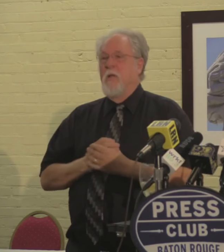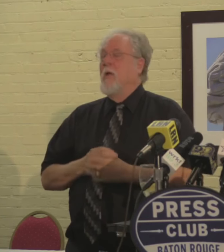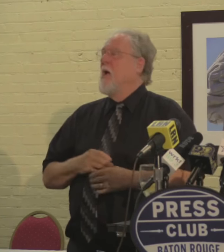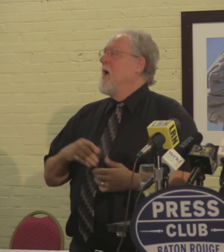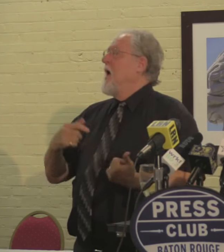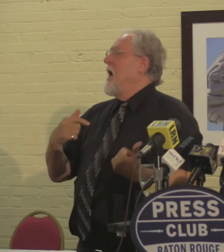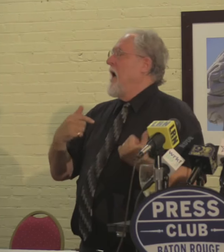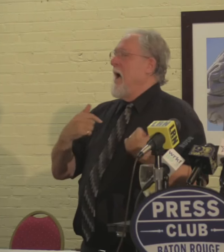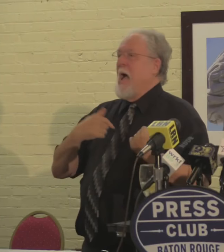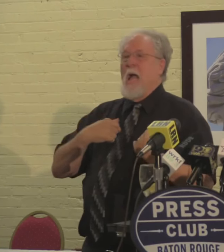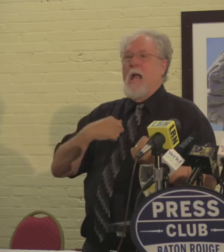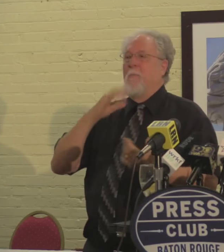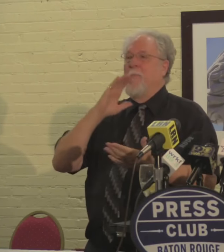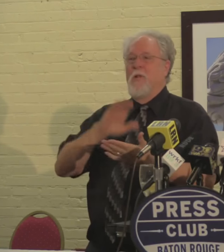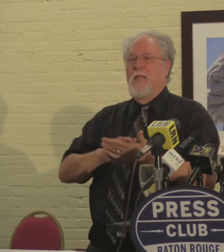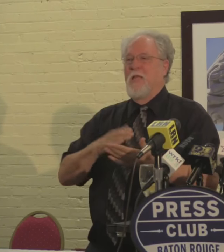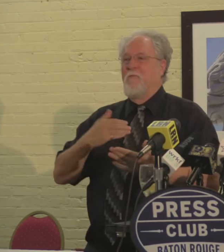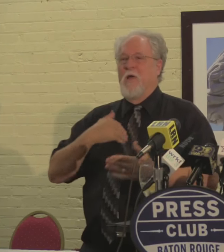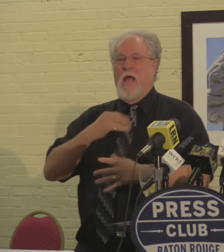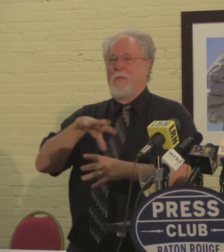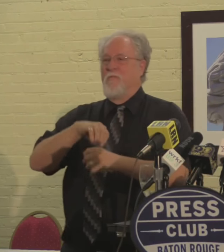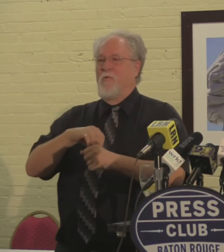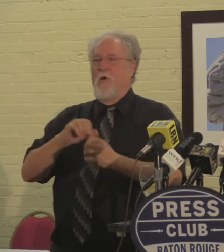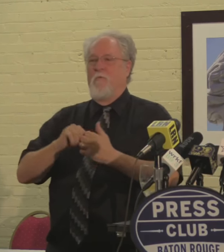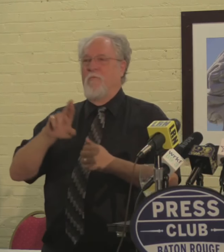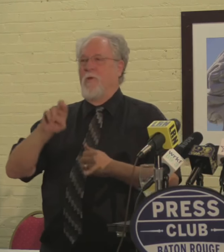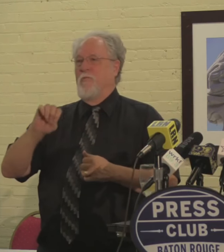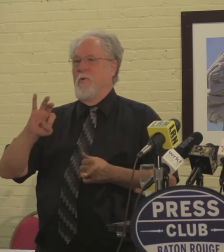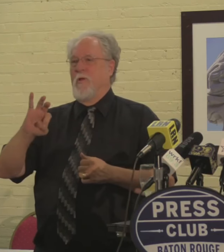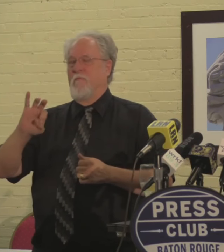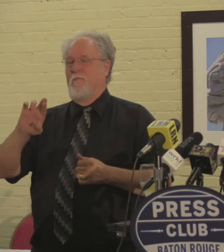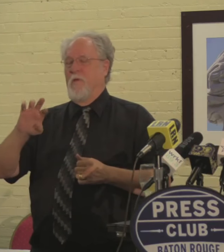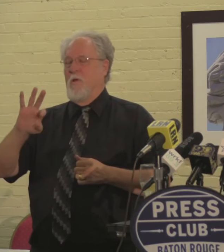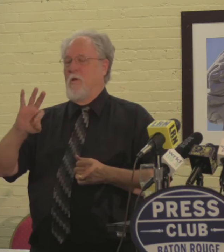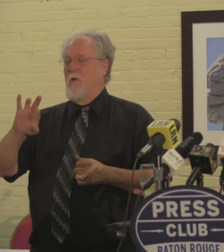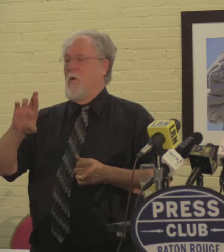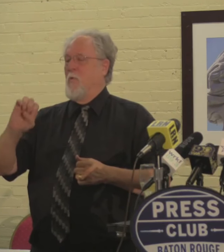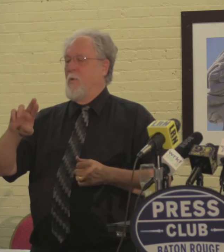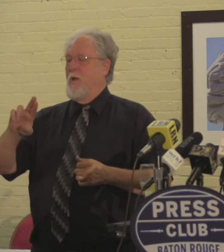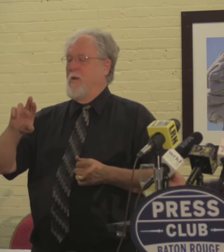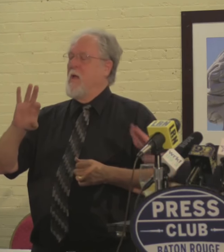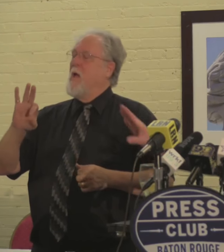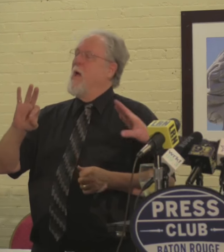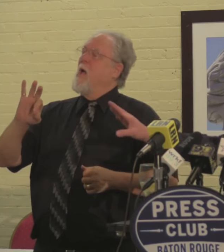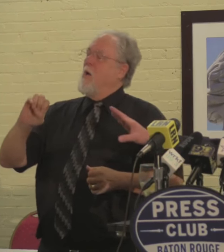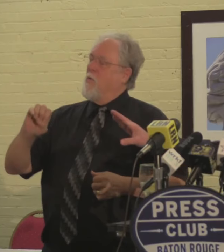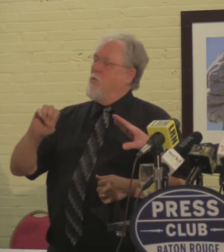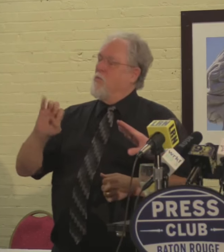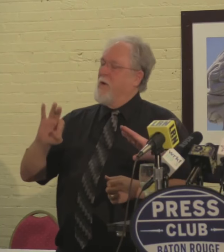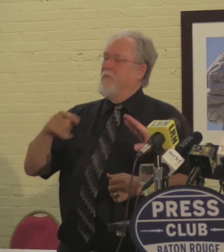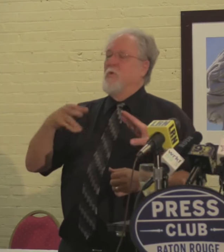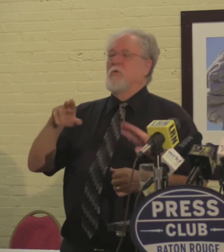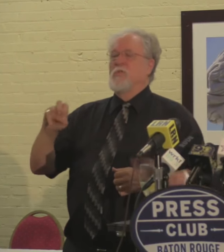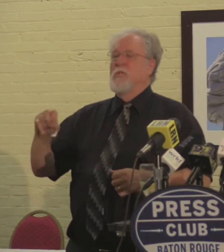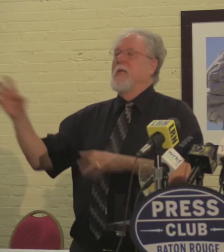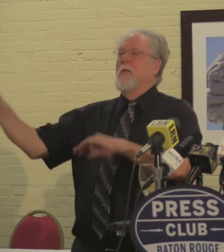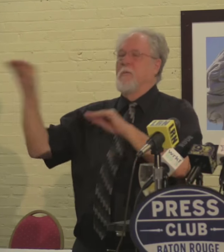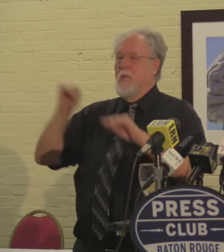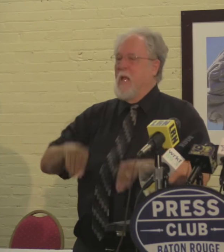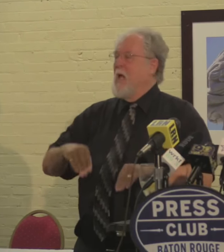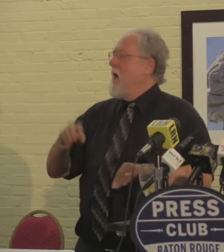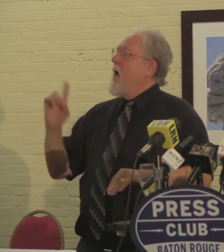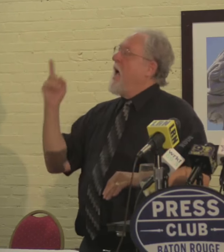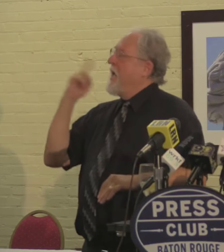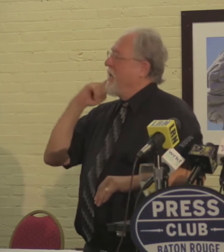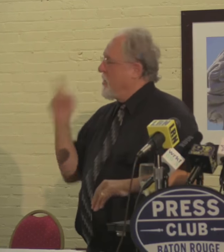Yes, sir. I don't believe I play a role on refugee resettlement. I don't, but I hear what you're saying, and I'm not trying